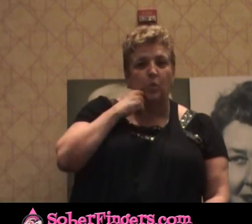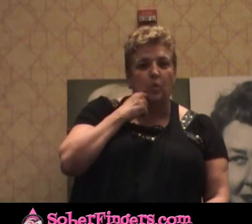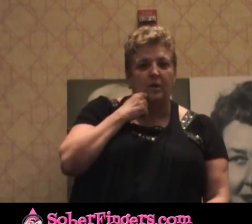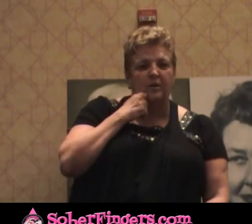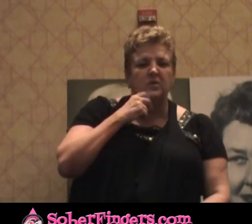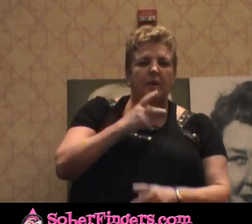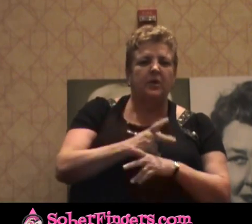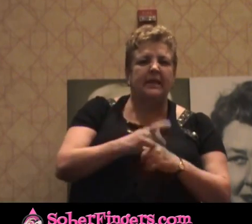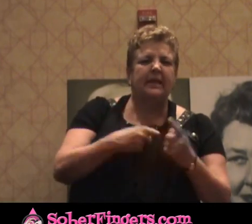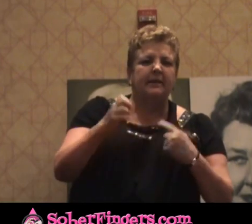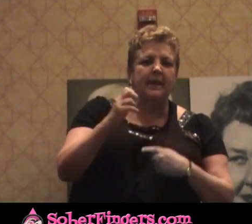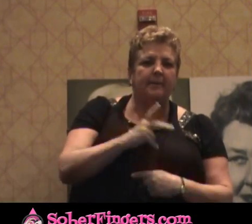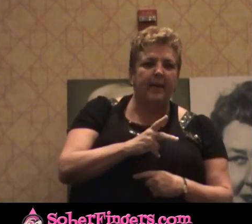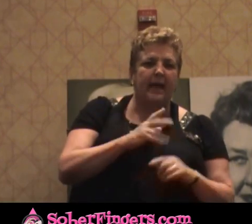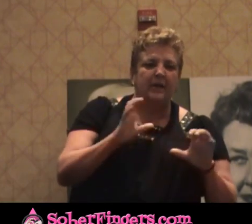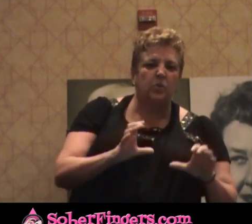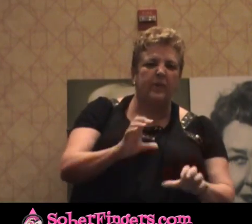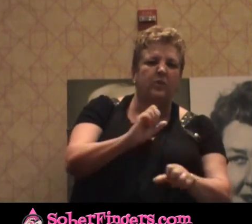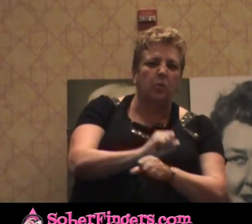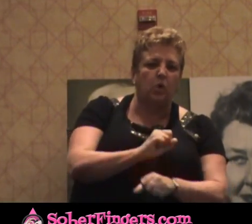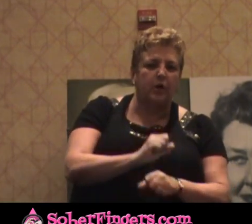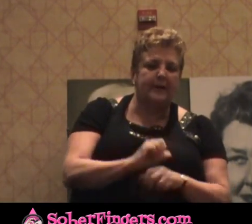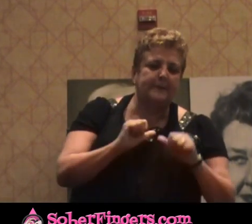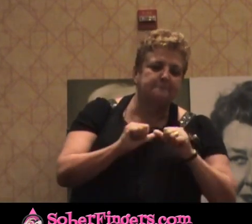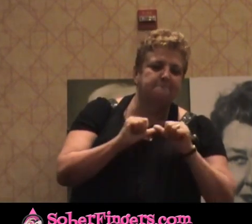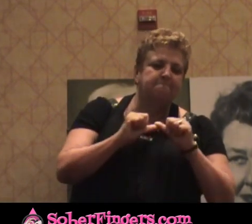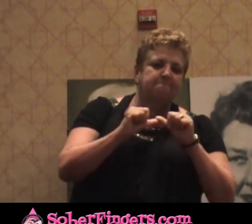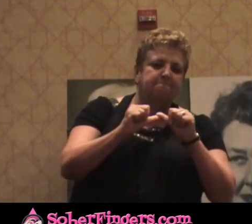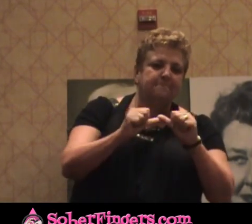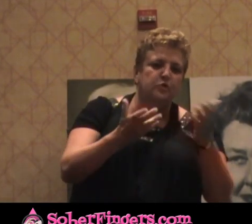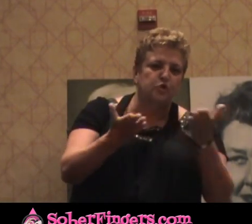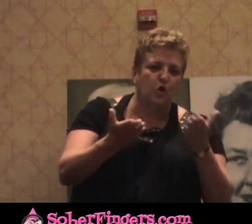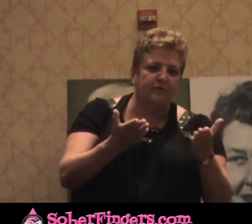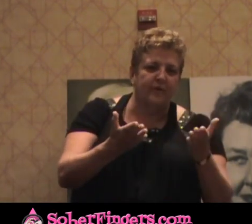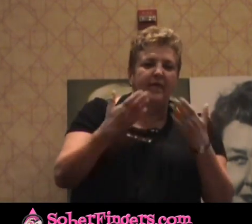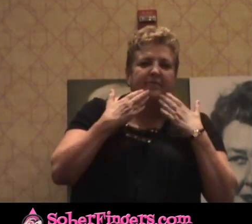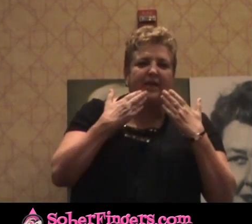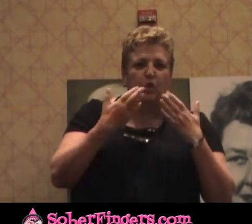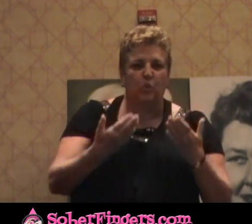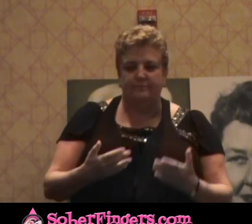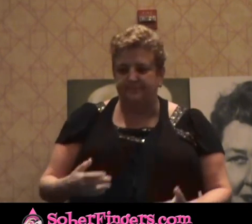back and doing the work and just continue to be of service. Thank you.